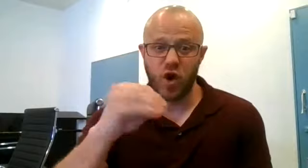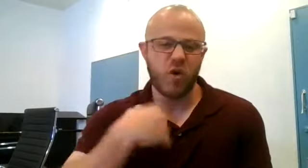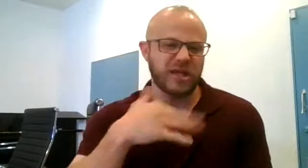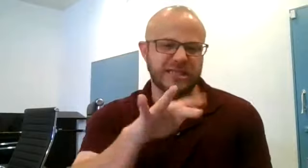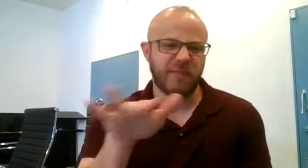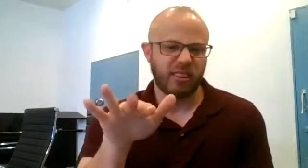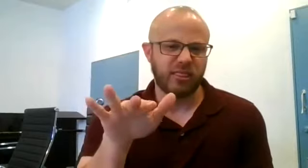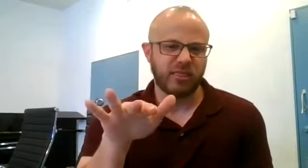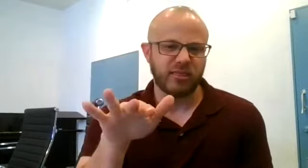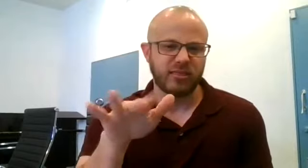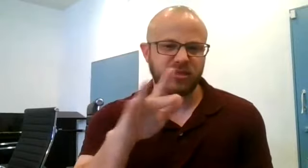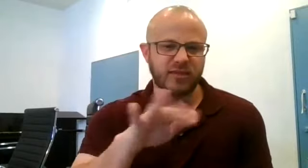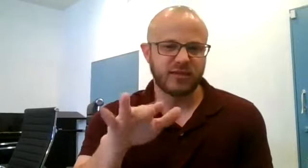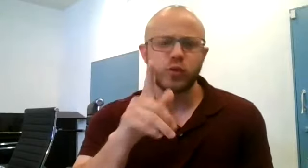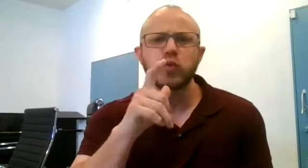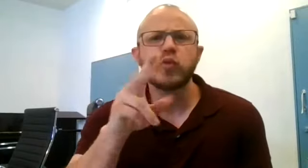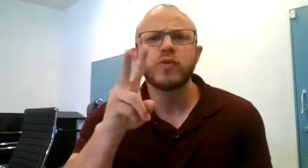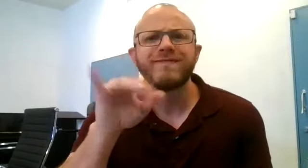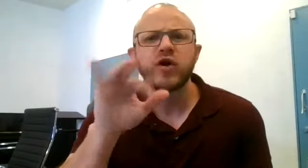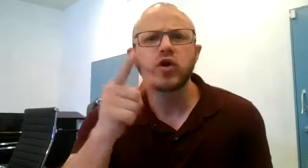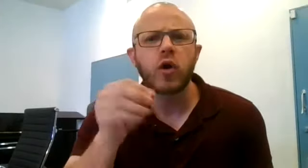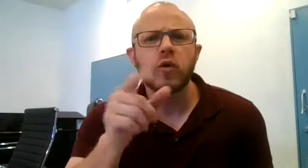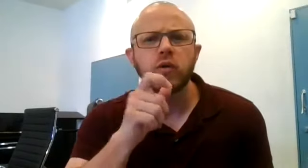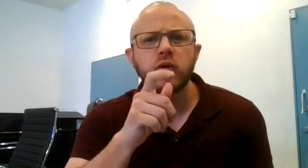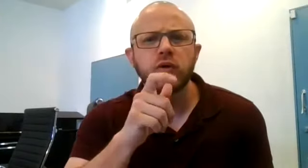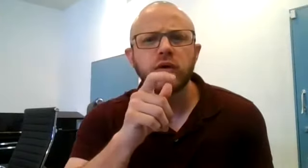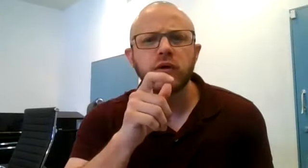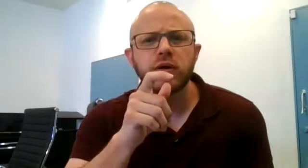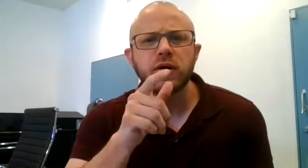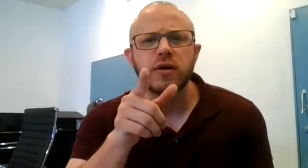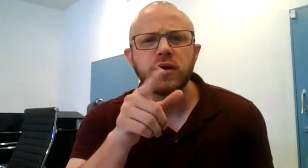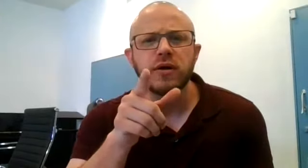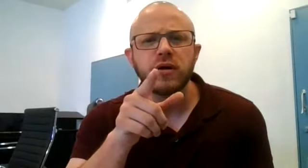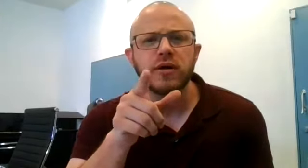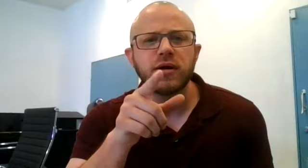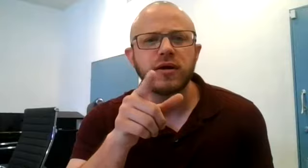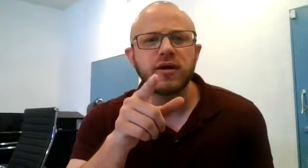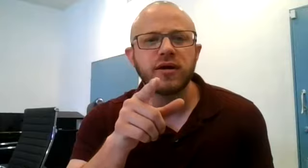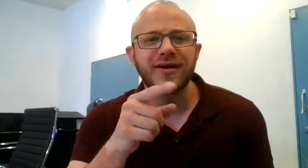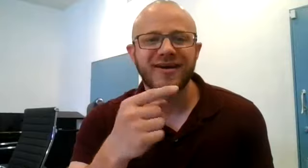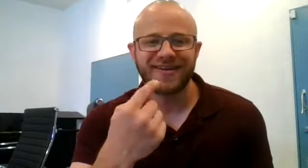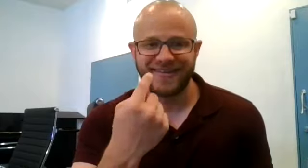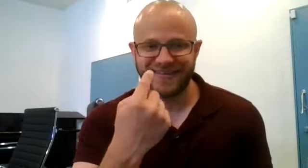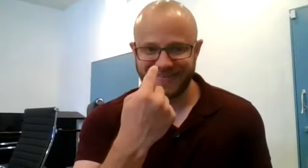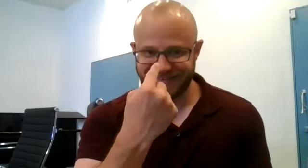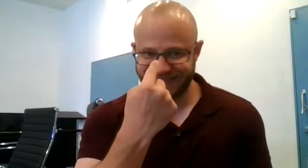Virgo, I guess I would spell it. Who's a Virgo? Who's a Virgo? If I were to ask, who's a Virgo?